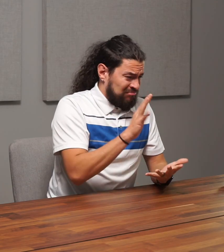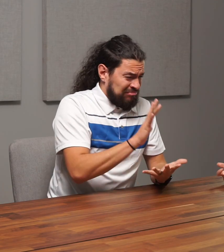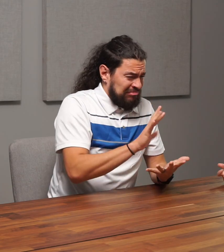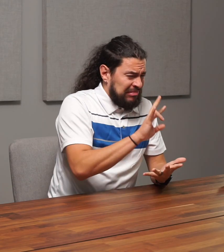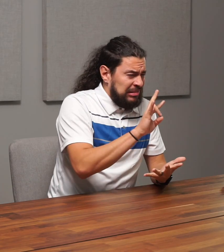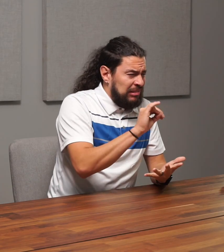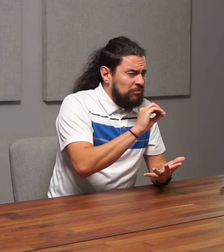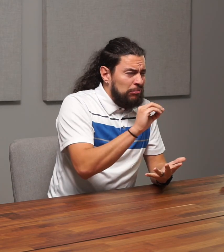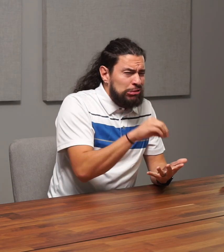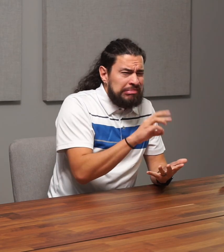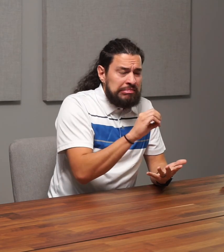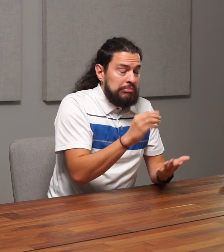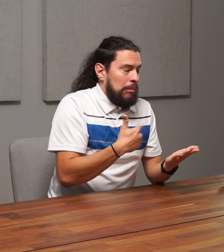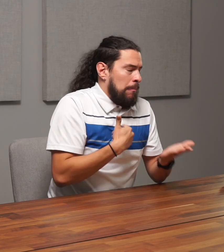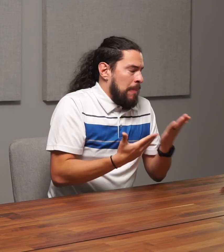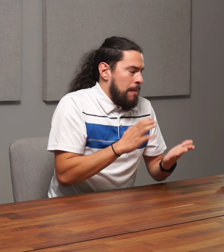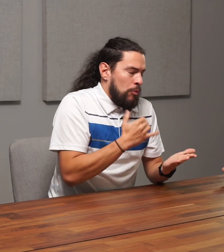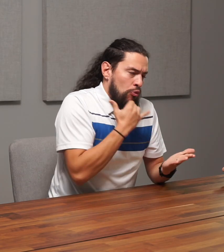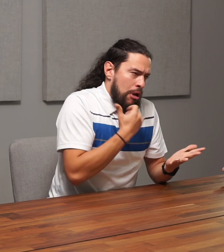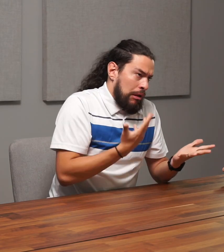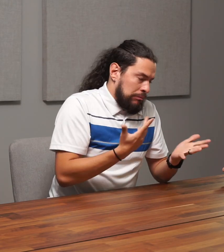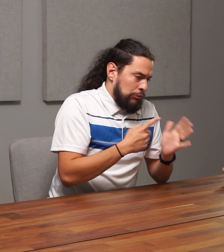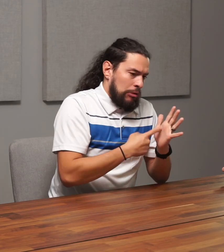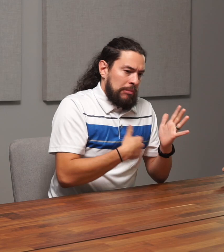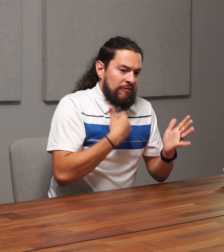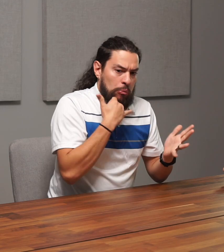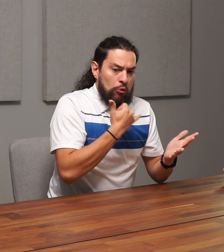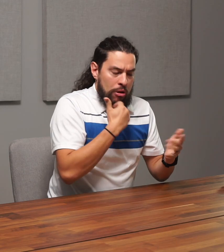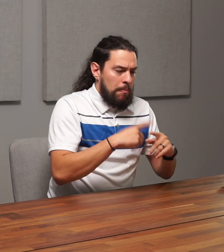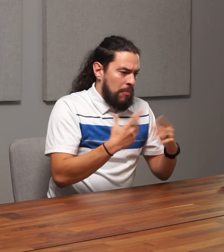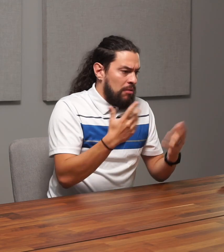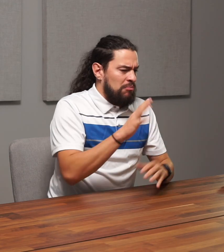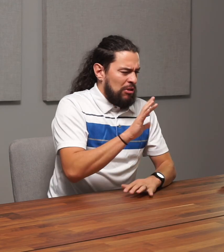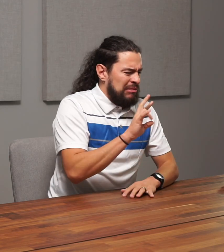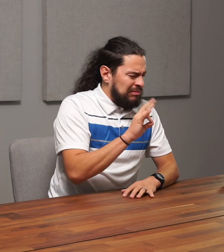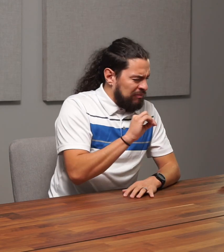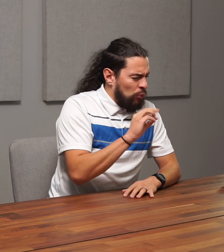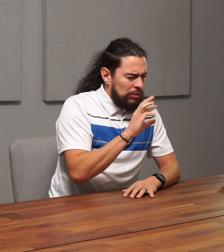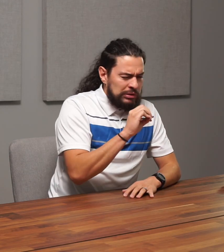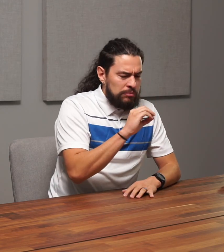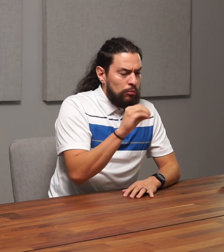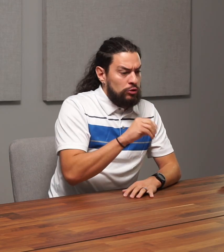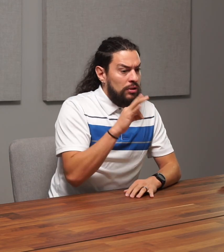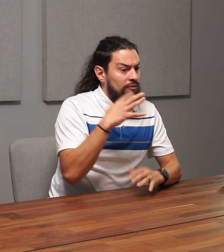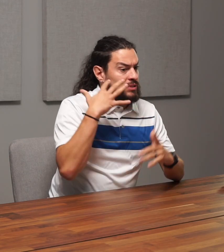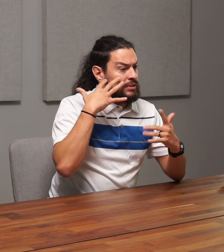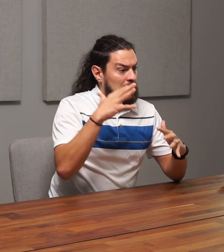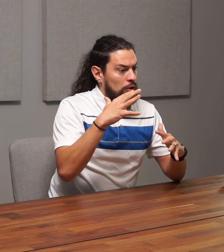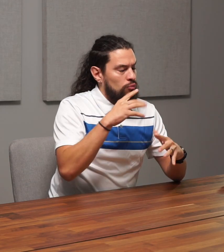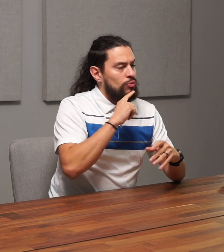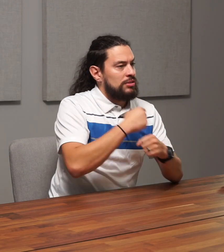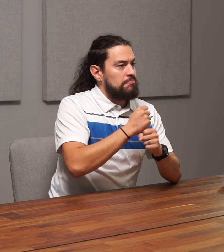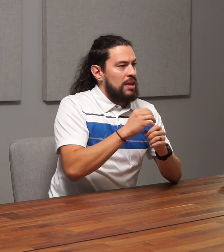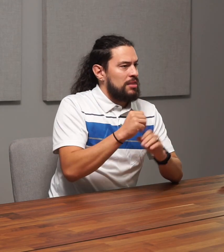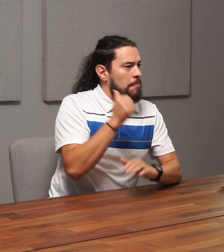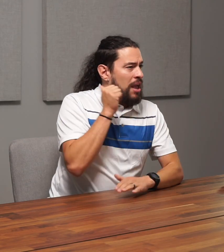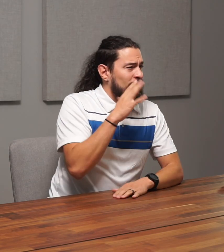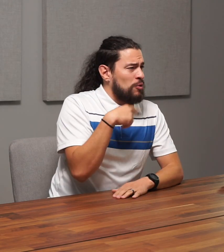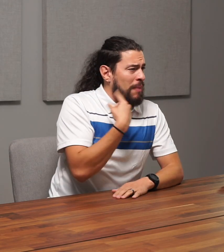guessing game because 70 and i might be wrong roughly but i believe about 70 or 60 percent of sound is actually